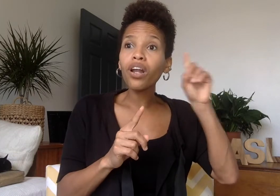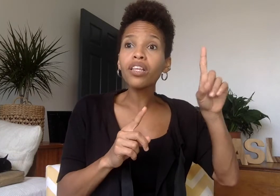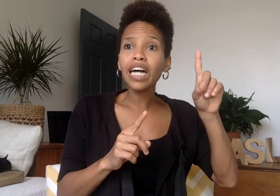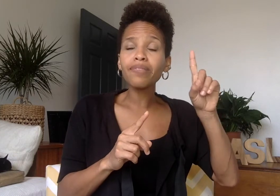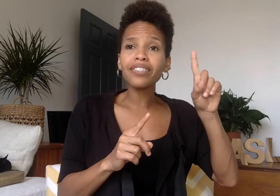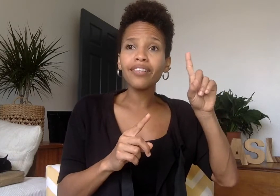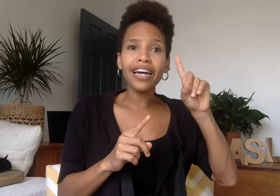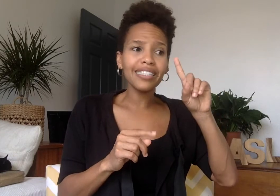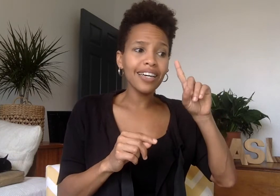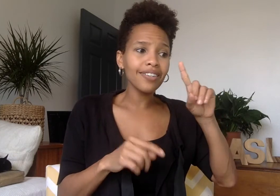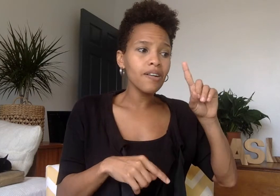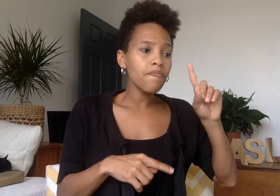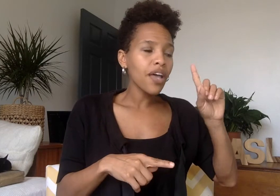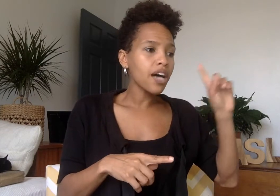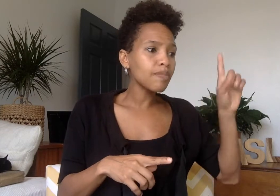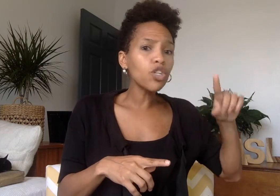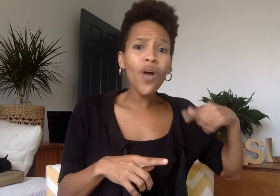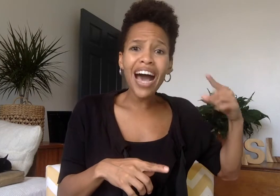the times I said that, I said somebody